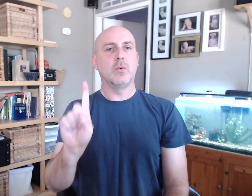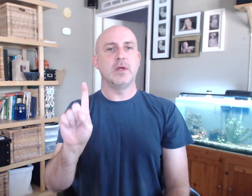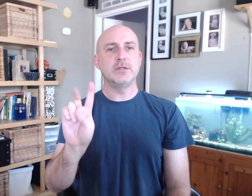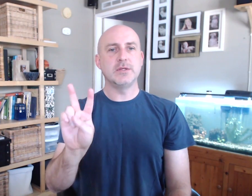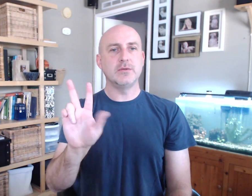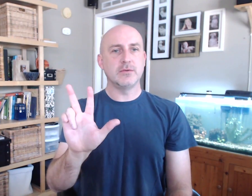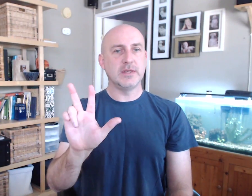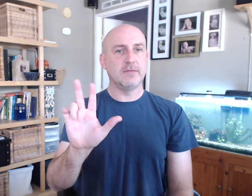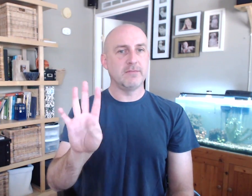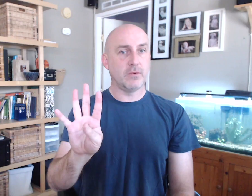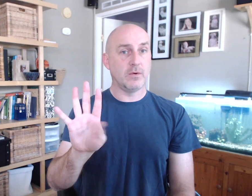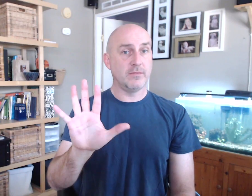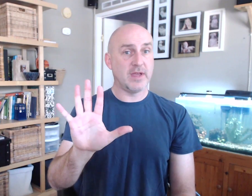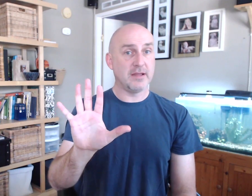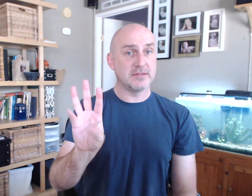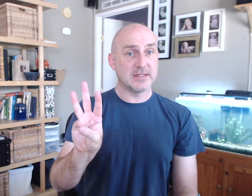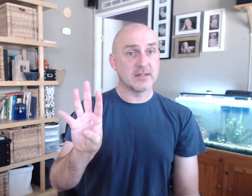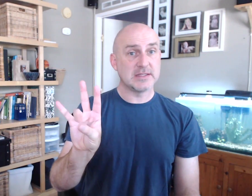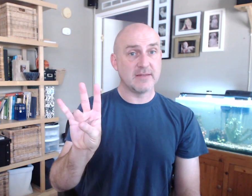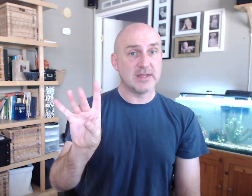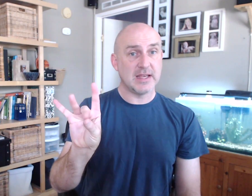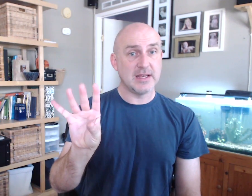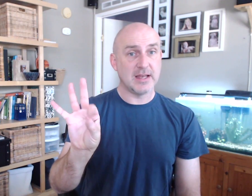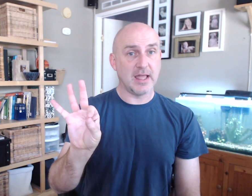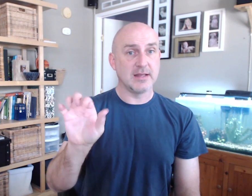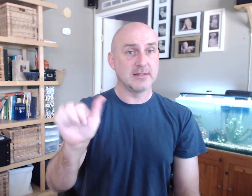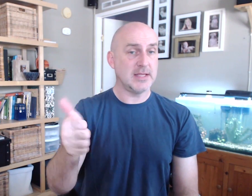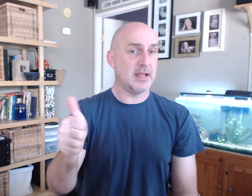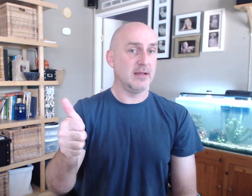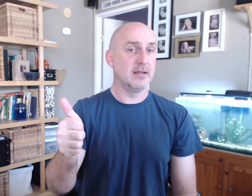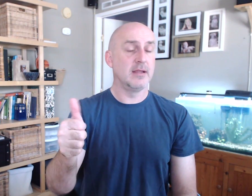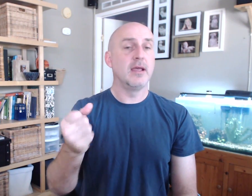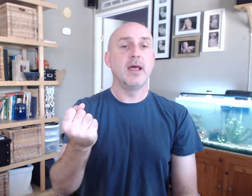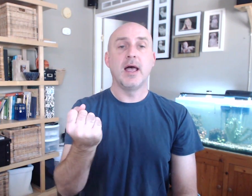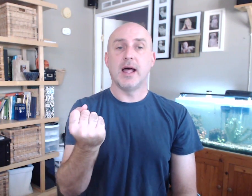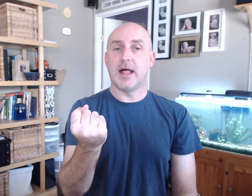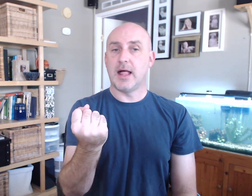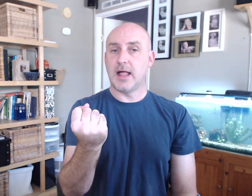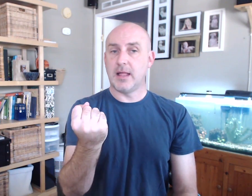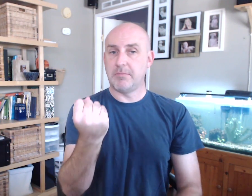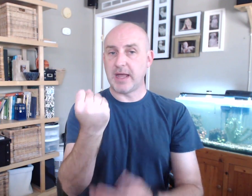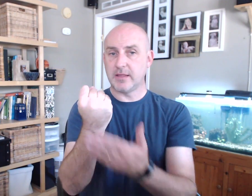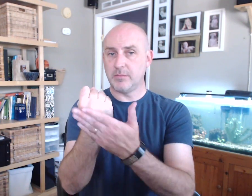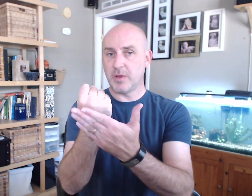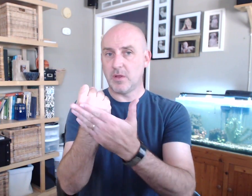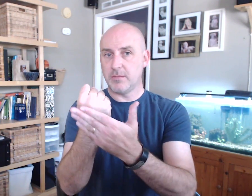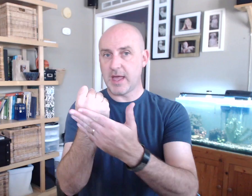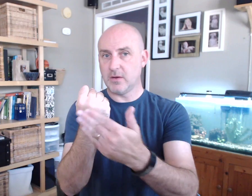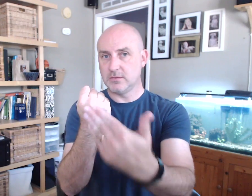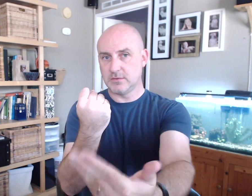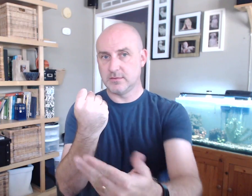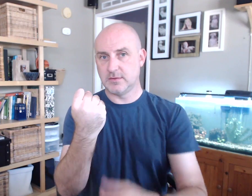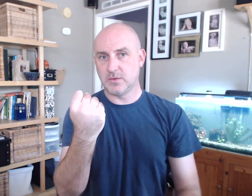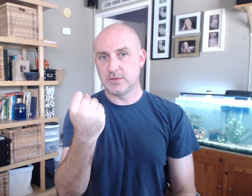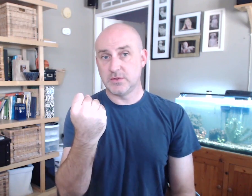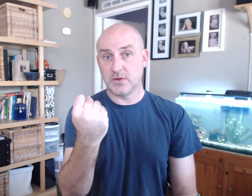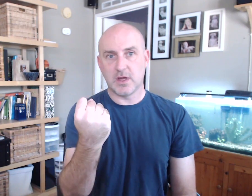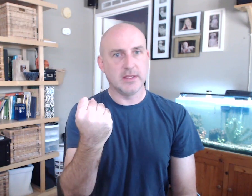1, 2, 3, 4, 5, 6, 7, 8, 9, 10. Back of the palm out towards your audience,